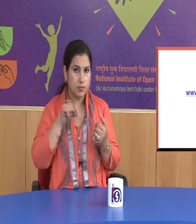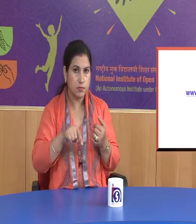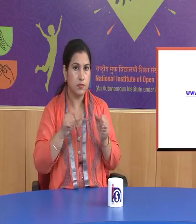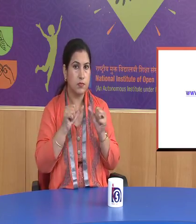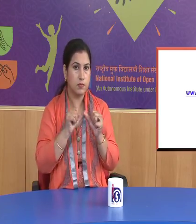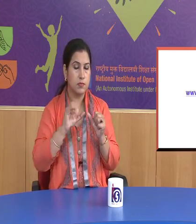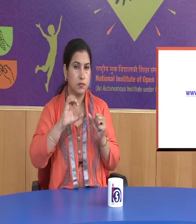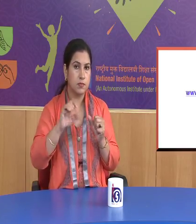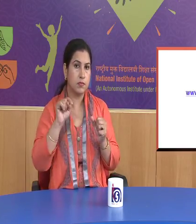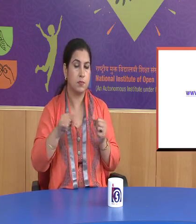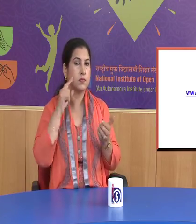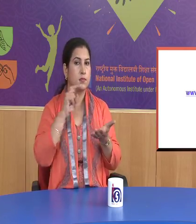www.nios.ac.in.